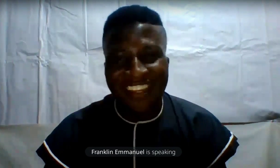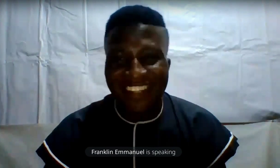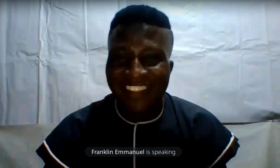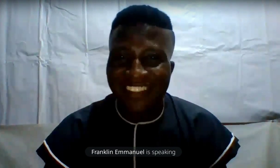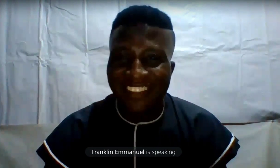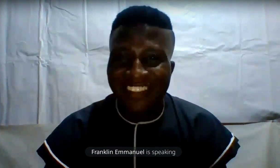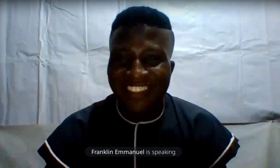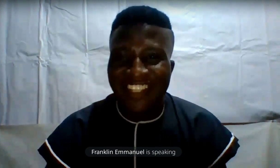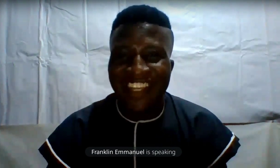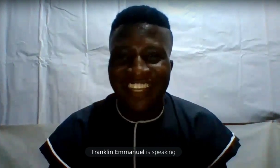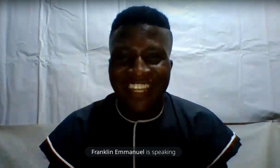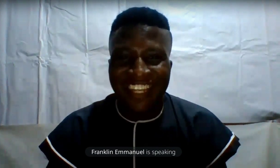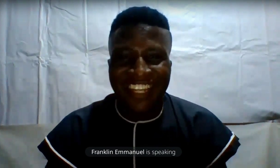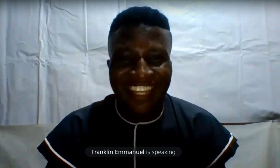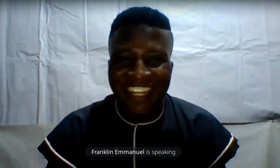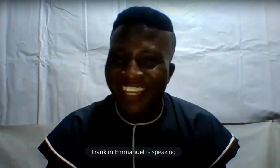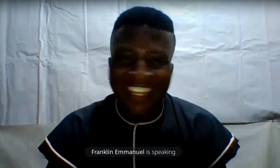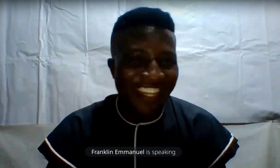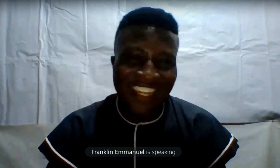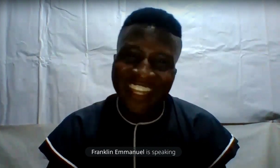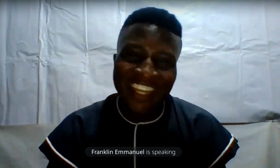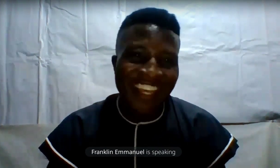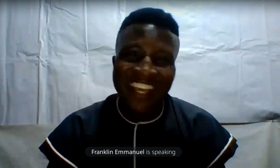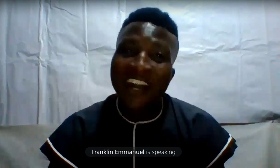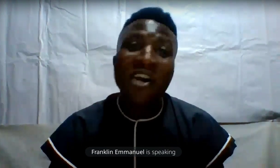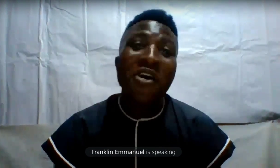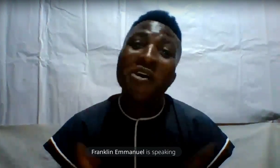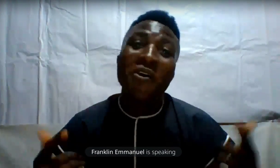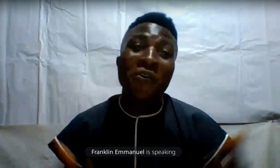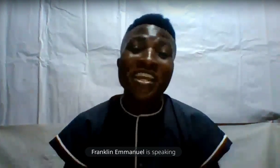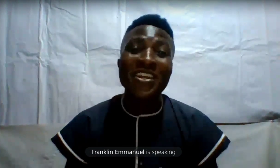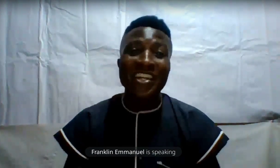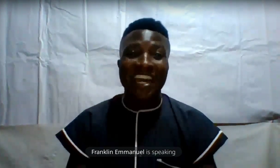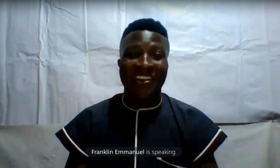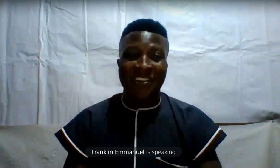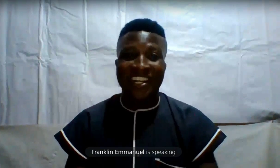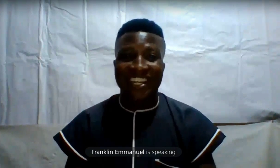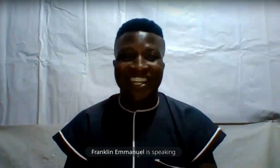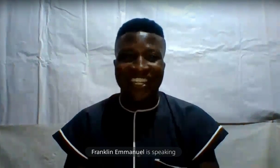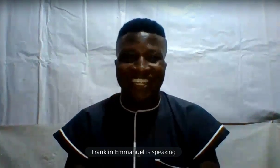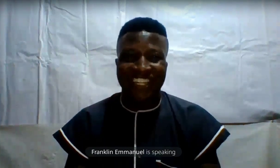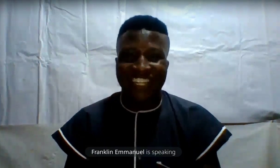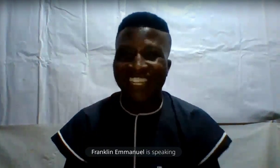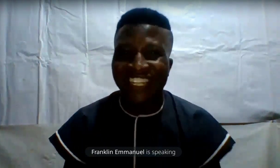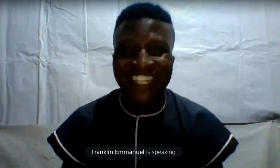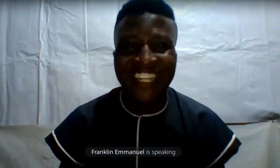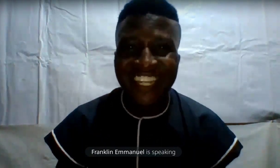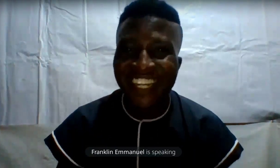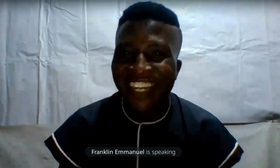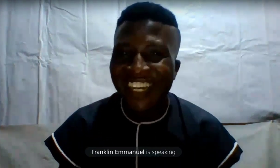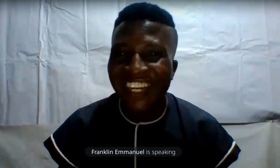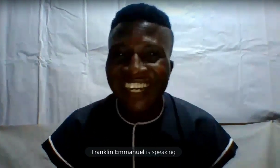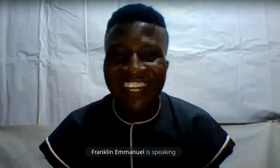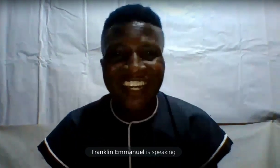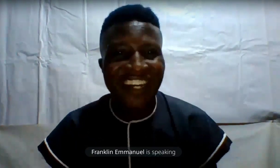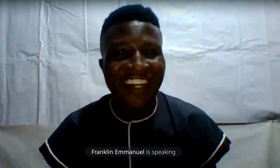Thank you, nonetheless. At least you came for day one. Admins, please unmute everybody so that we can say hola and go and